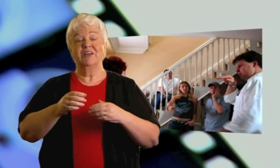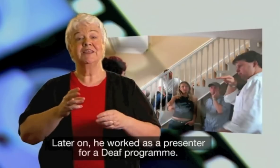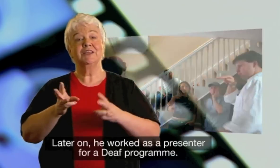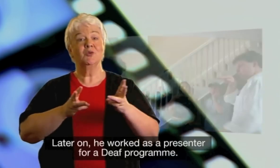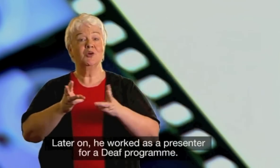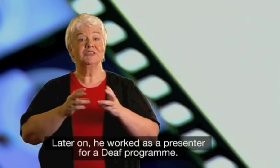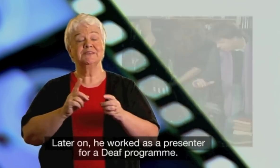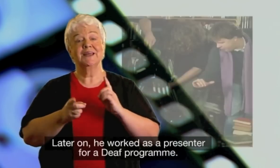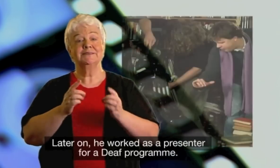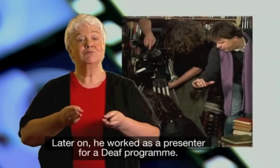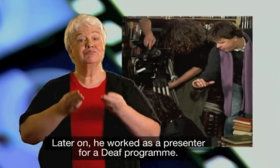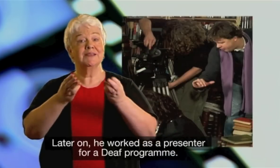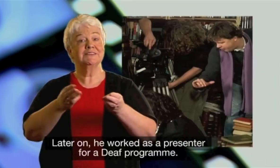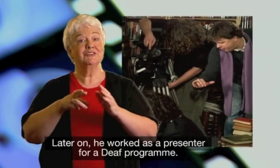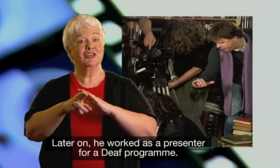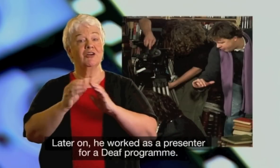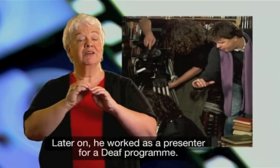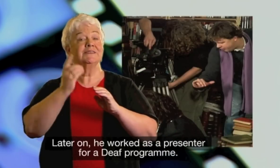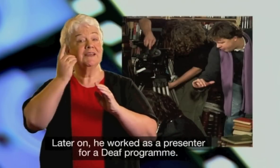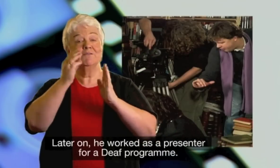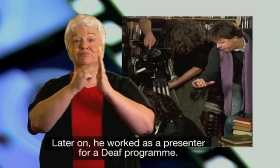Later on, he worked as a presenter for a deaf program.